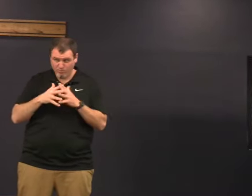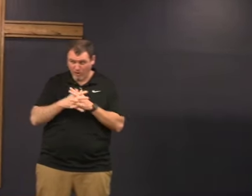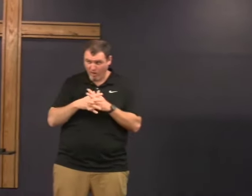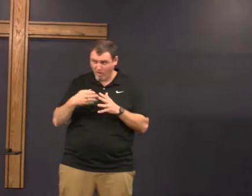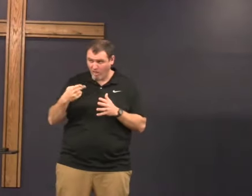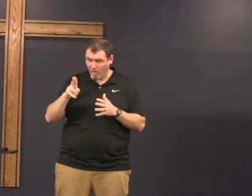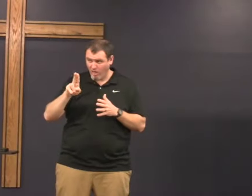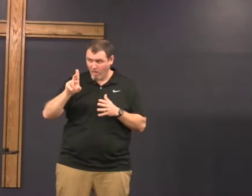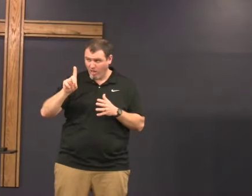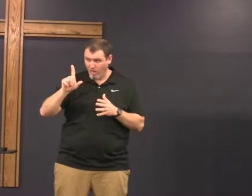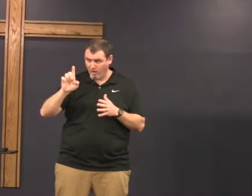You know, football